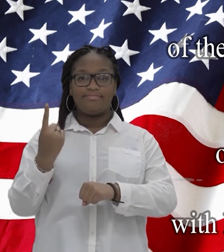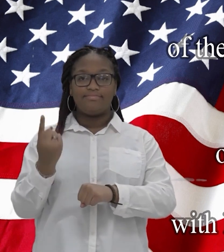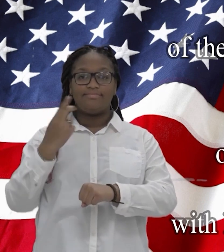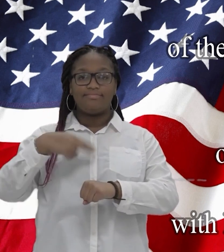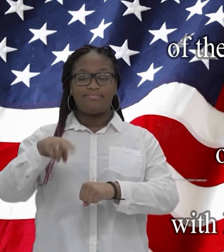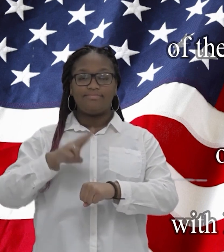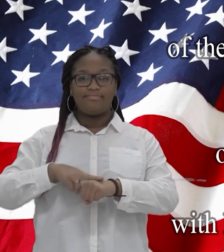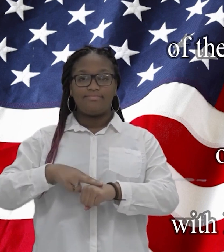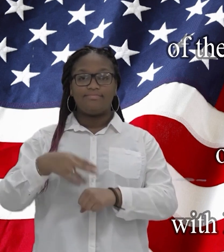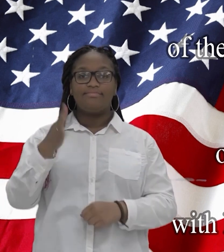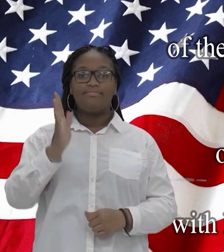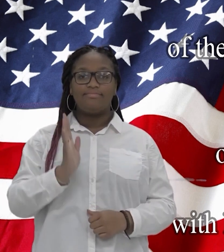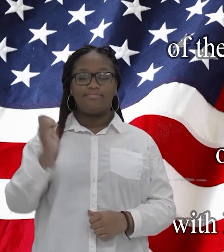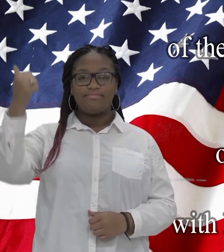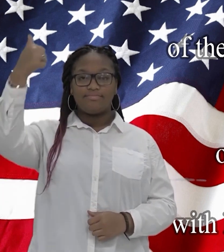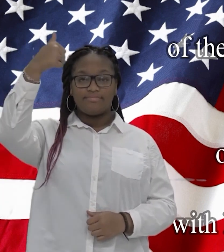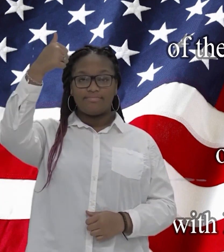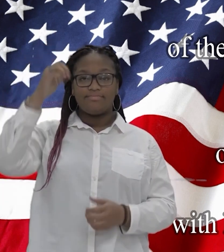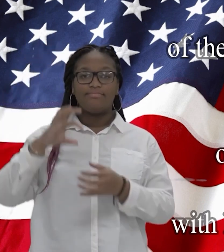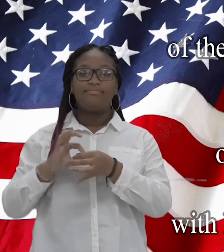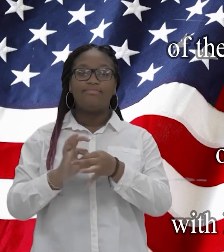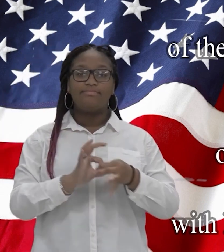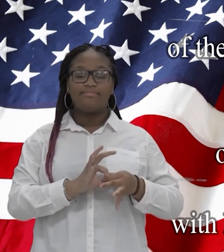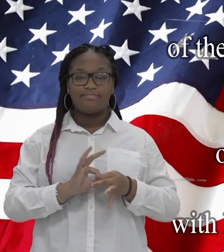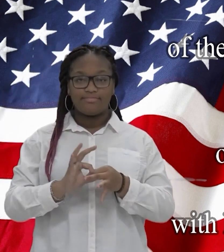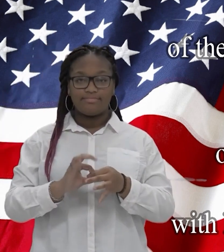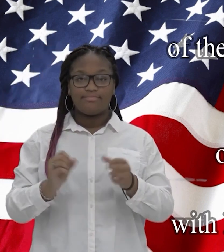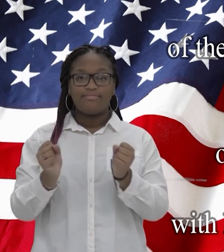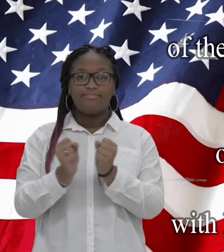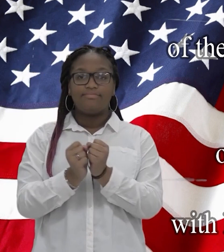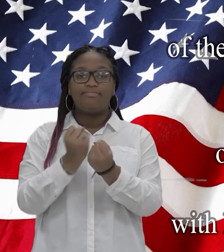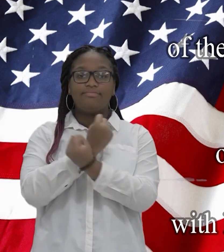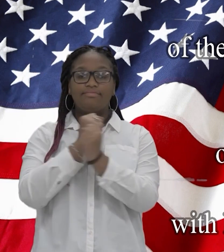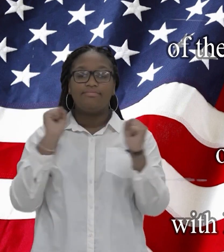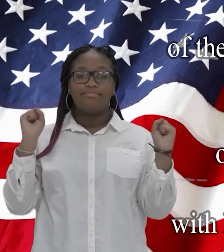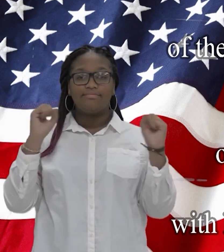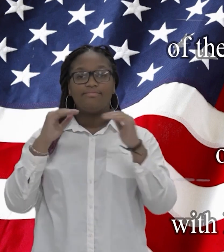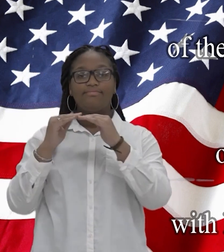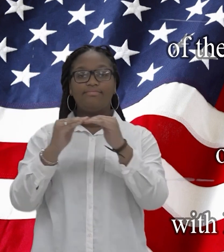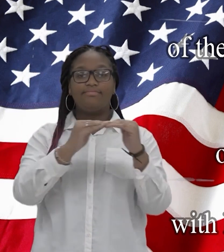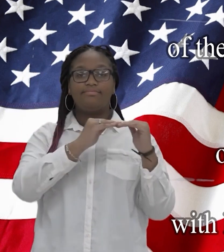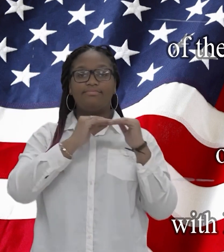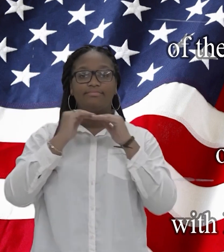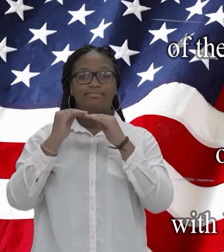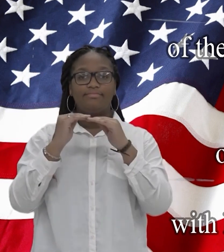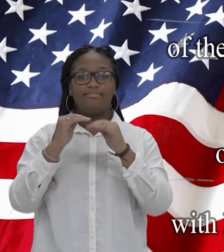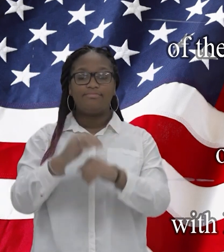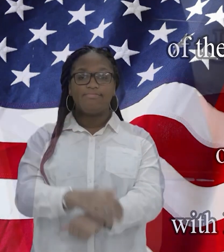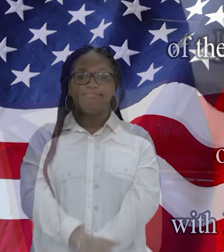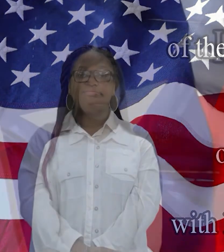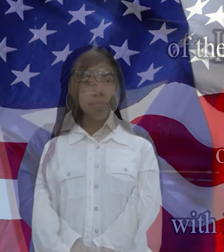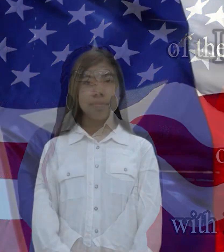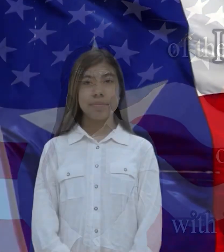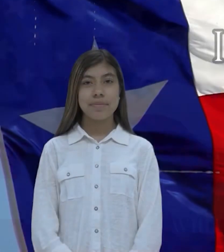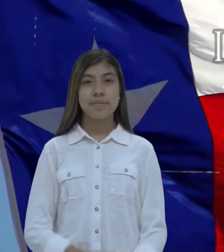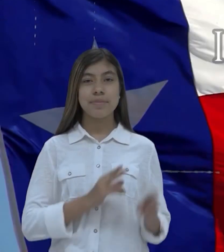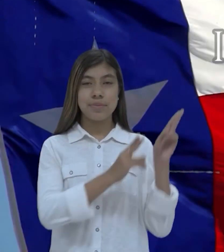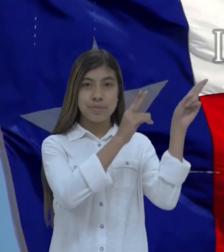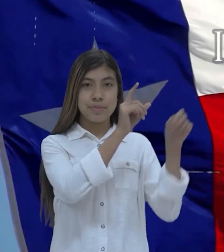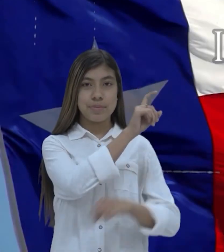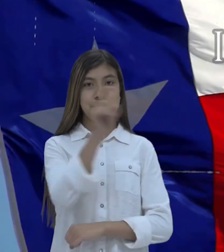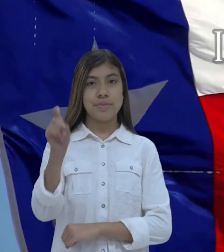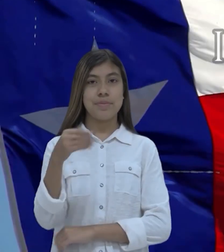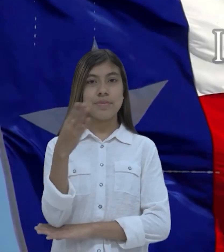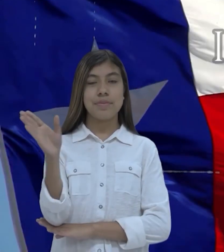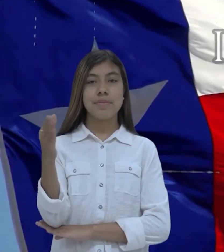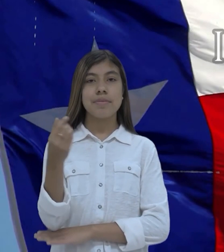stands, one nation, under God, indivisible, with liberty and justice for all. Honor